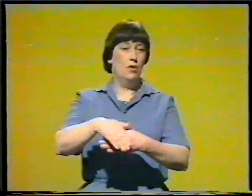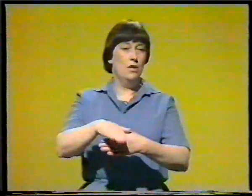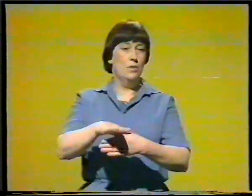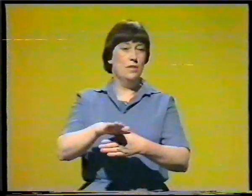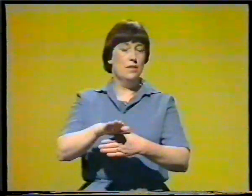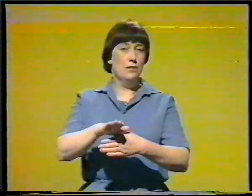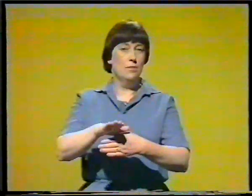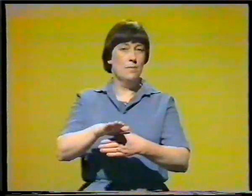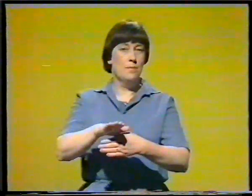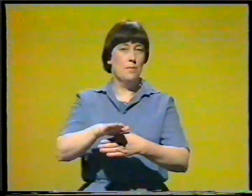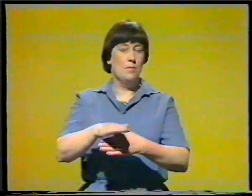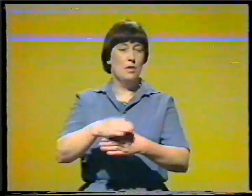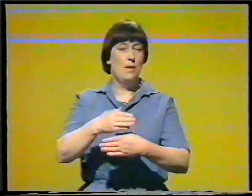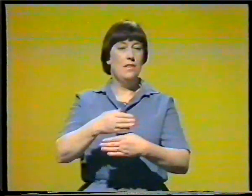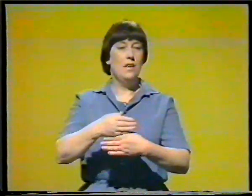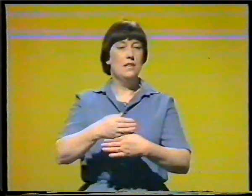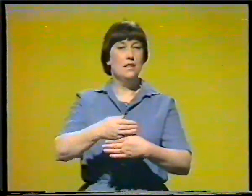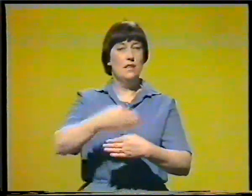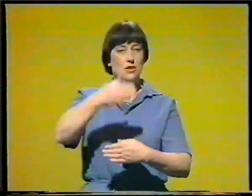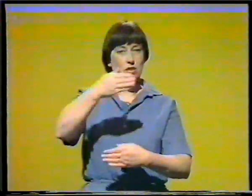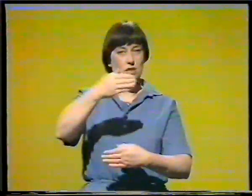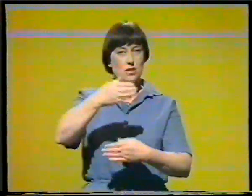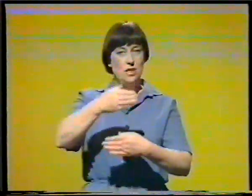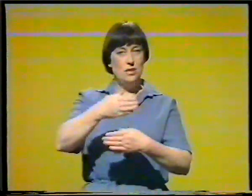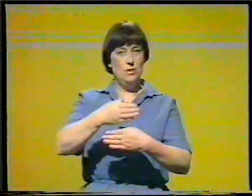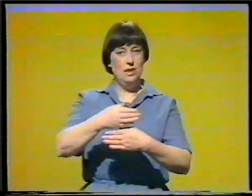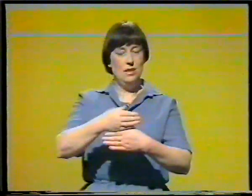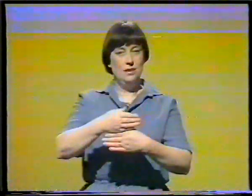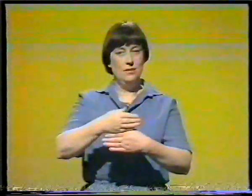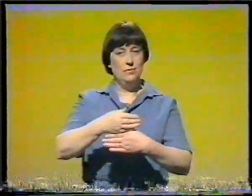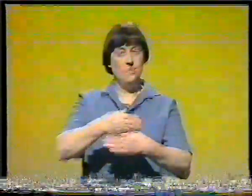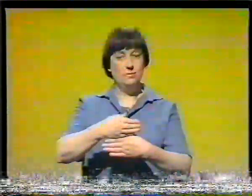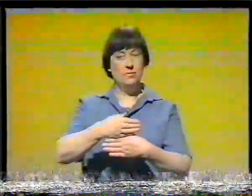a window. The main thing is, just teach that in the beginning.